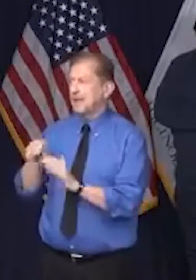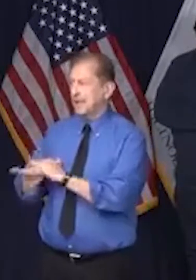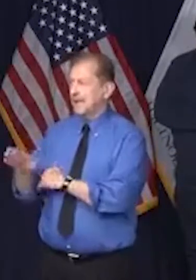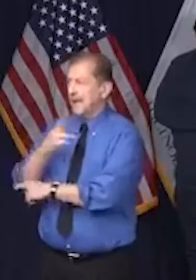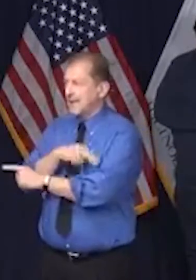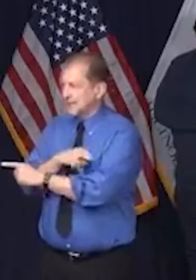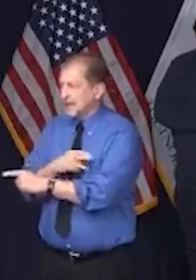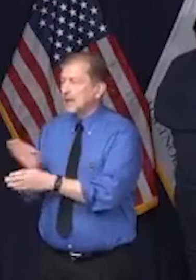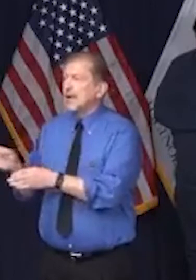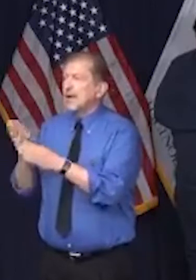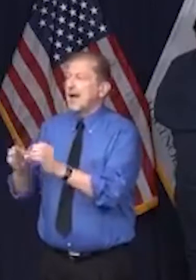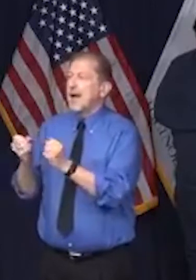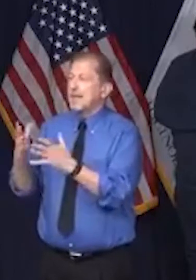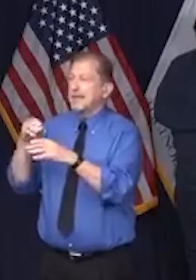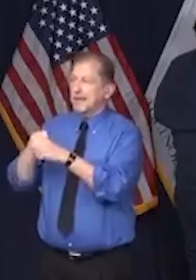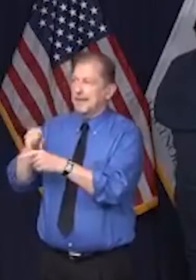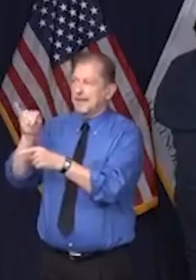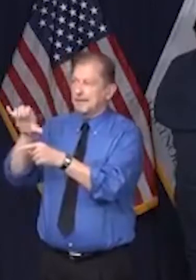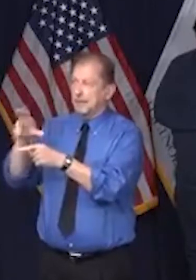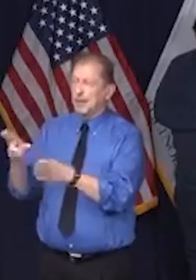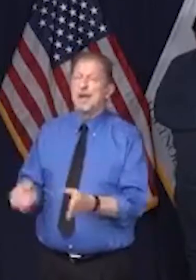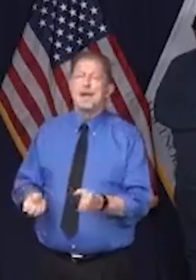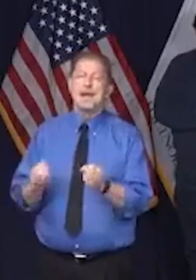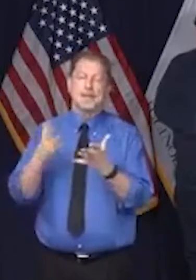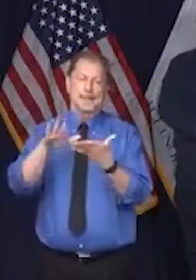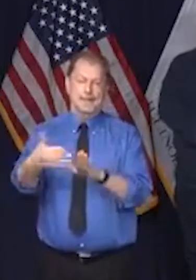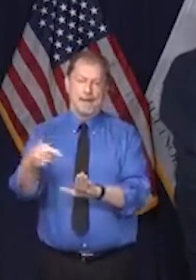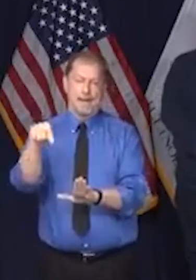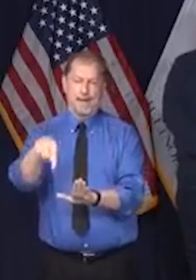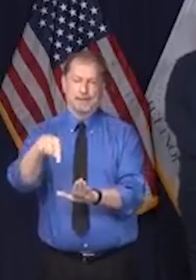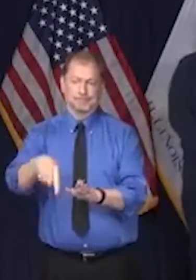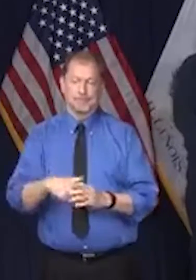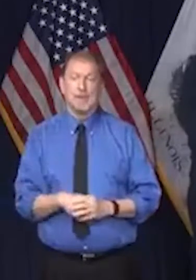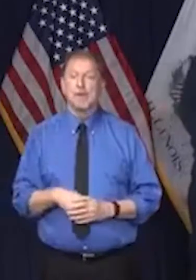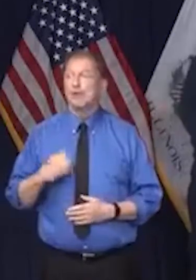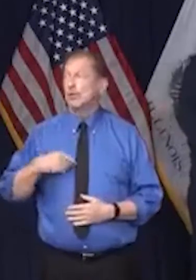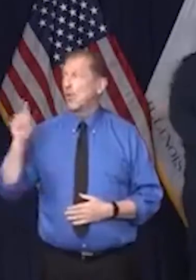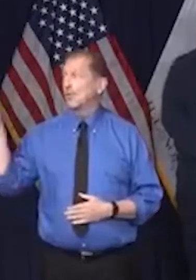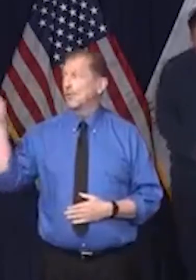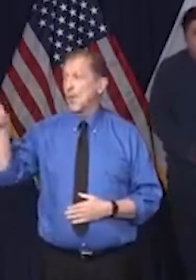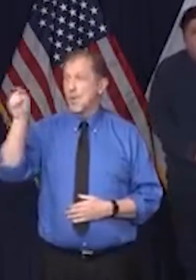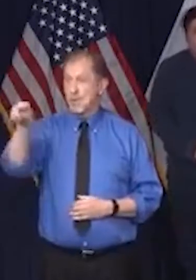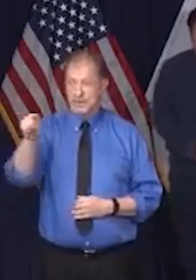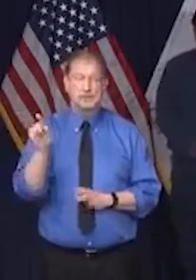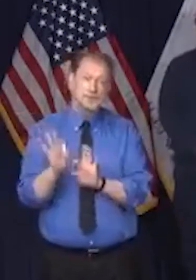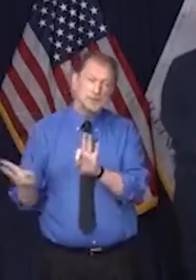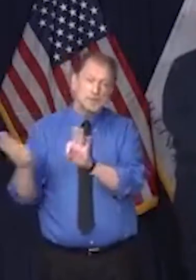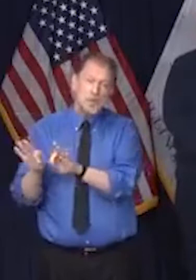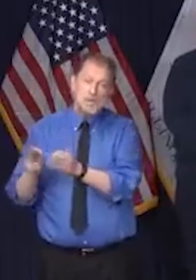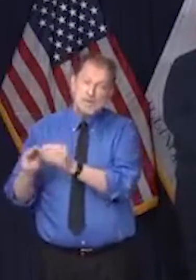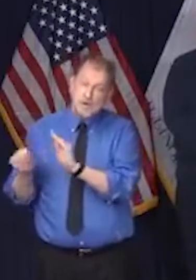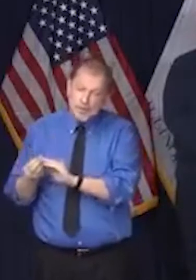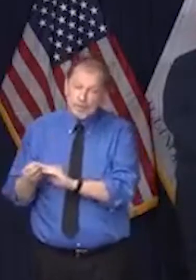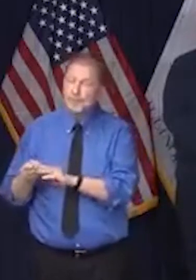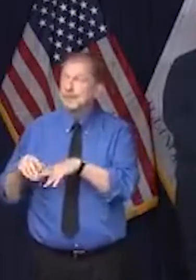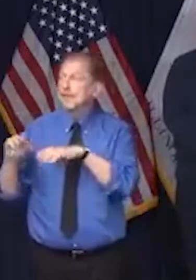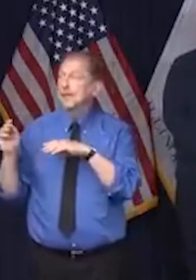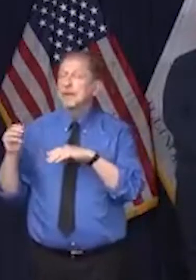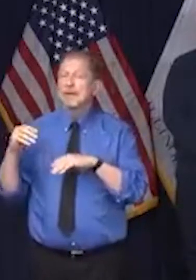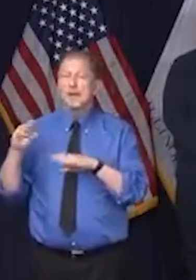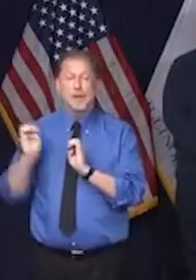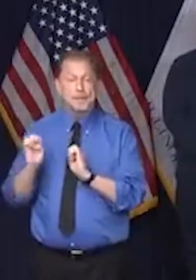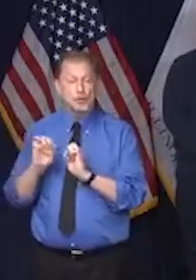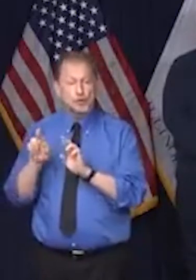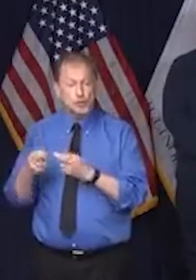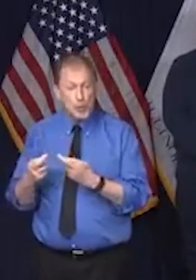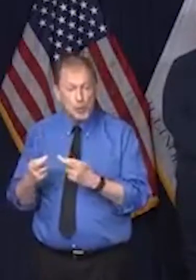for fatalities. We're following the bed counts and how people are showing up to the hospital. We're looking at emergency room visits that